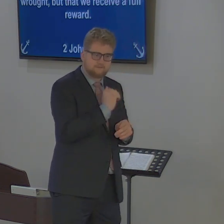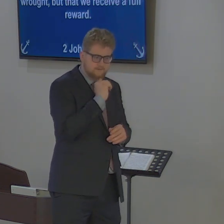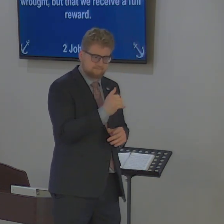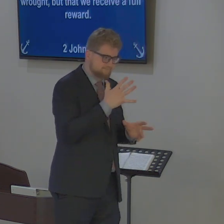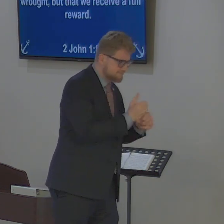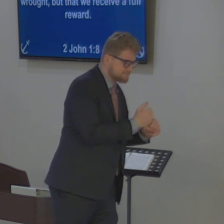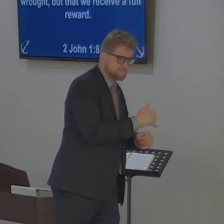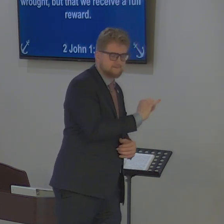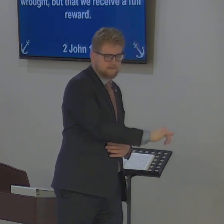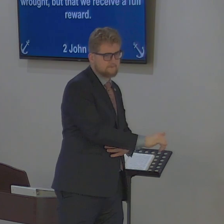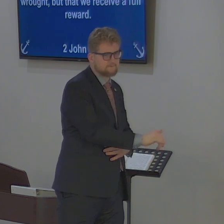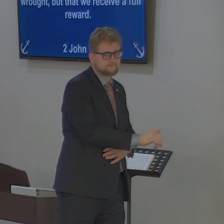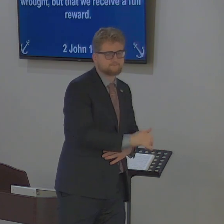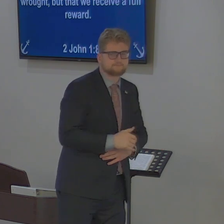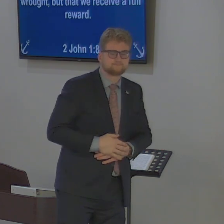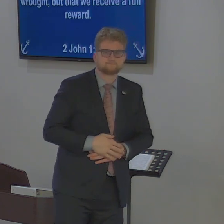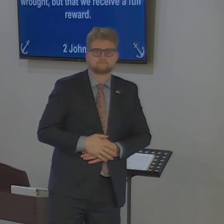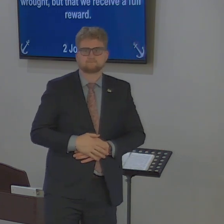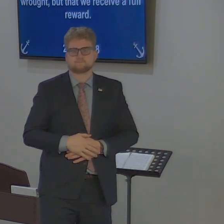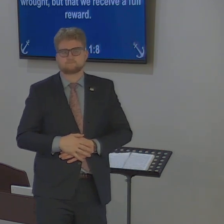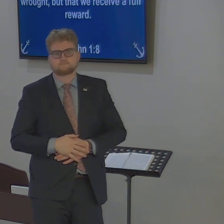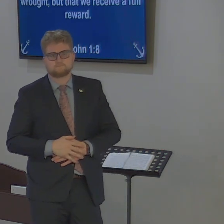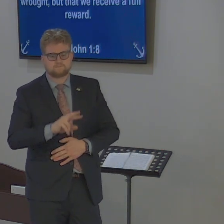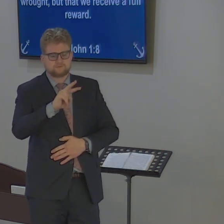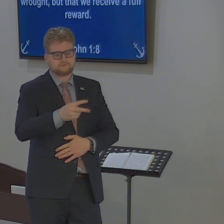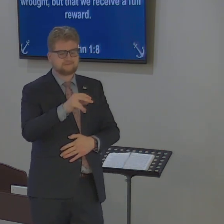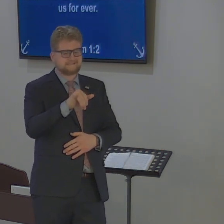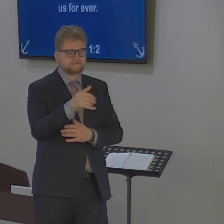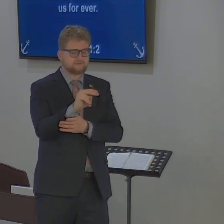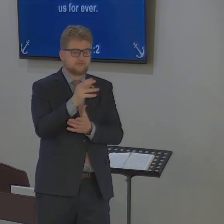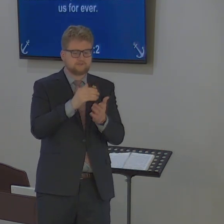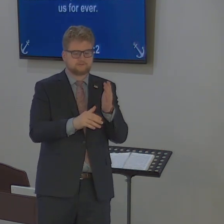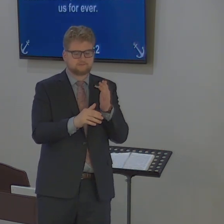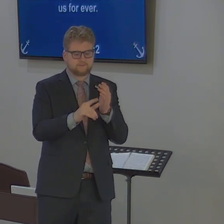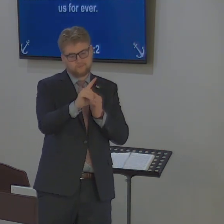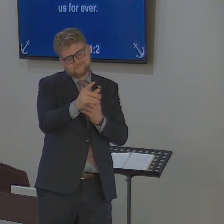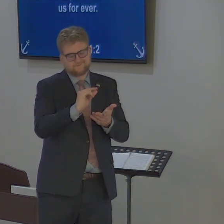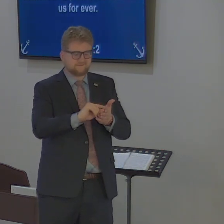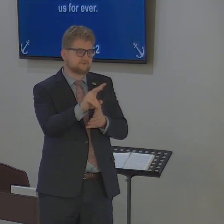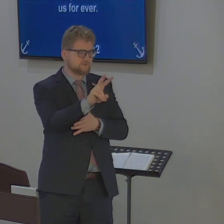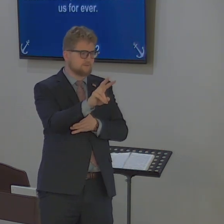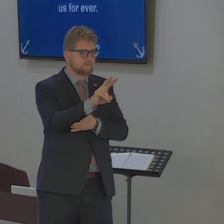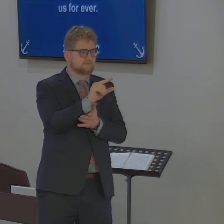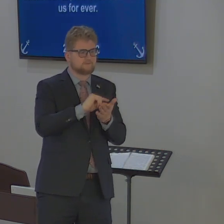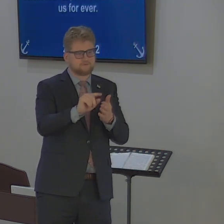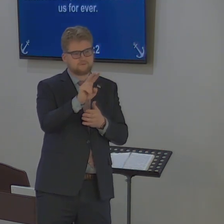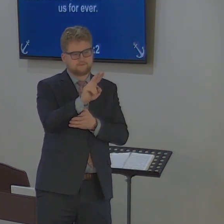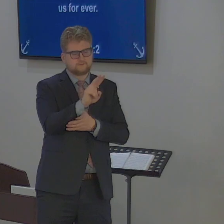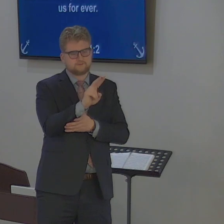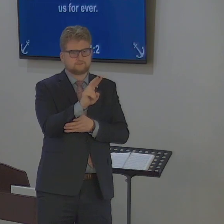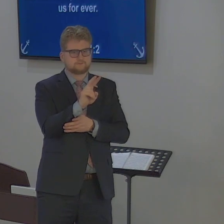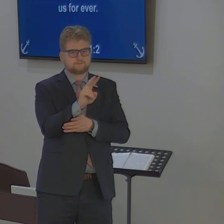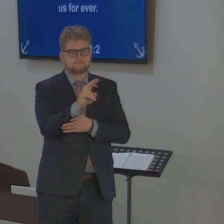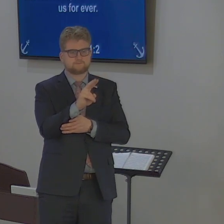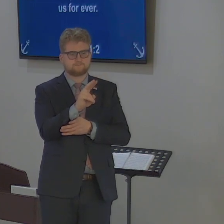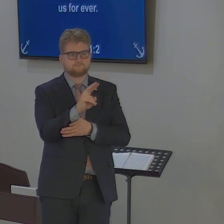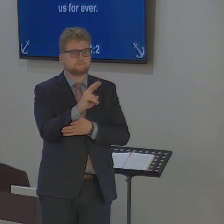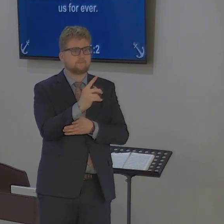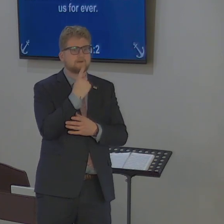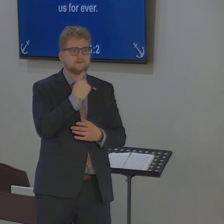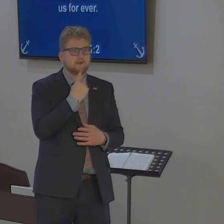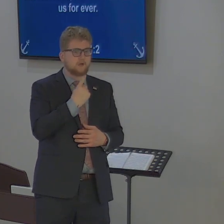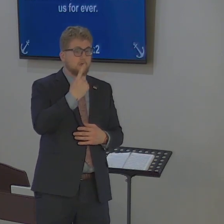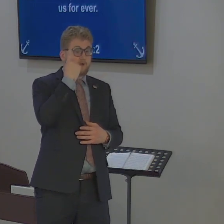2 John that I believe will be to help. The first thing we see is in verse 2. In verse 2. Now he says, for the truth's sake, or for